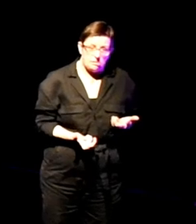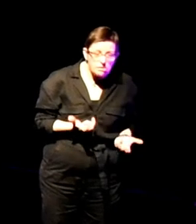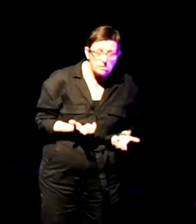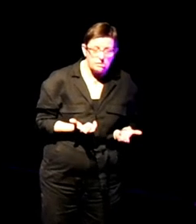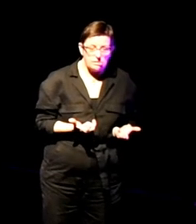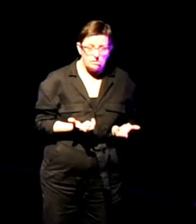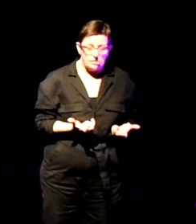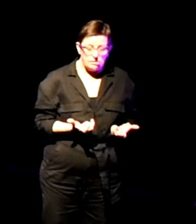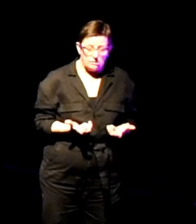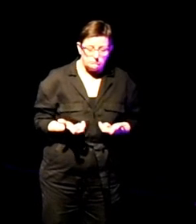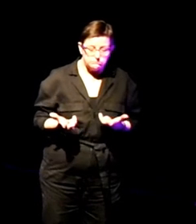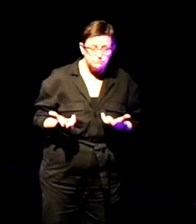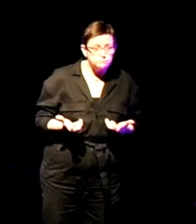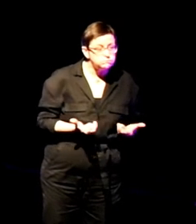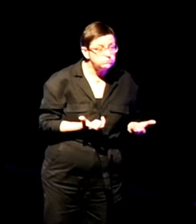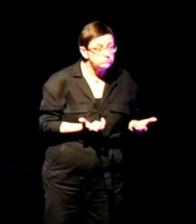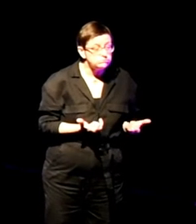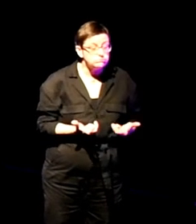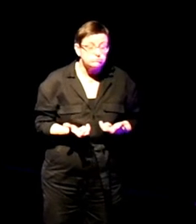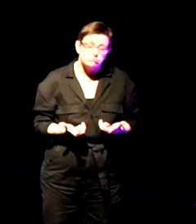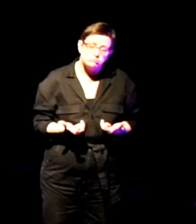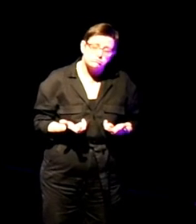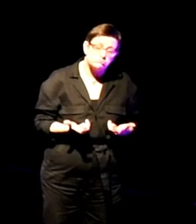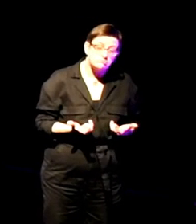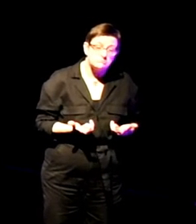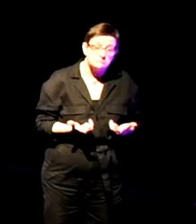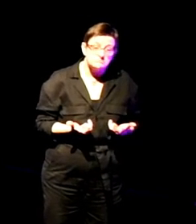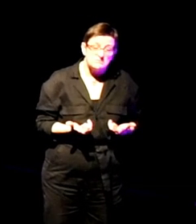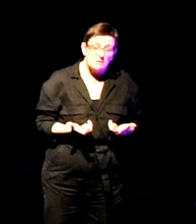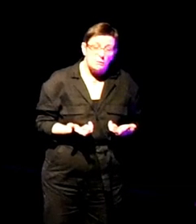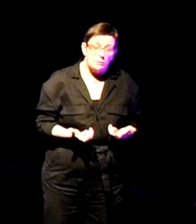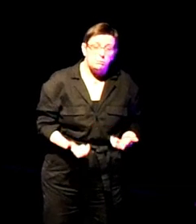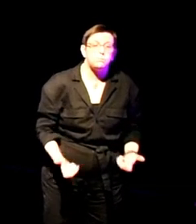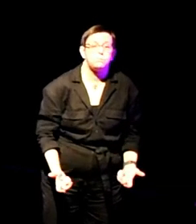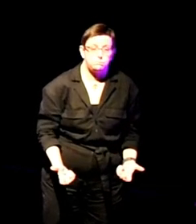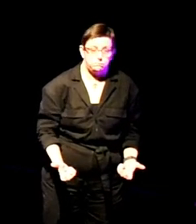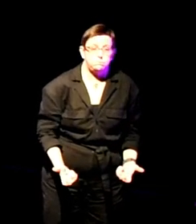and ponderous, longing to reach my knees.